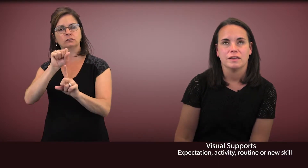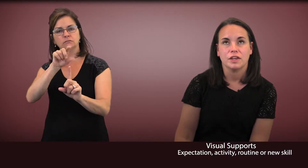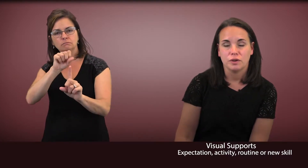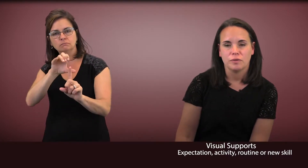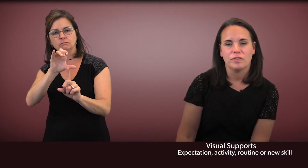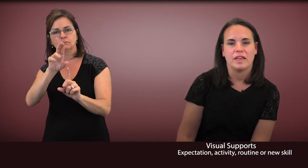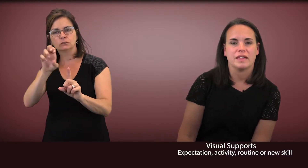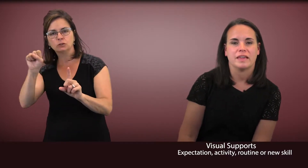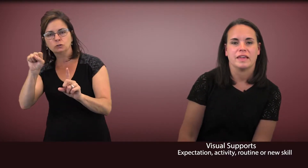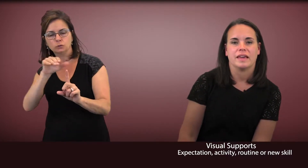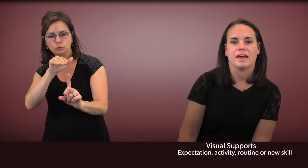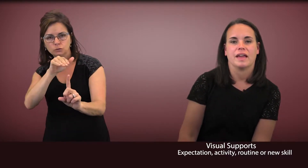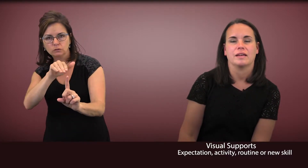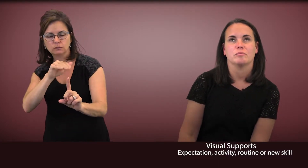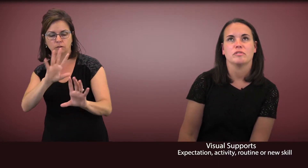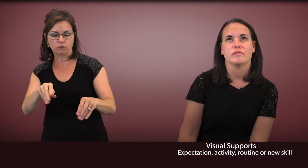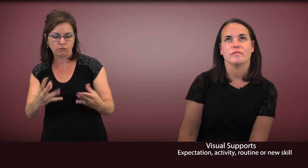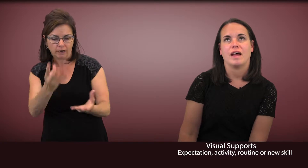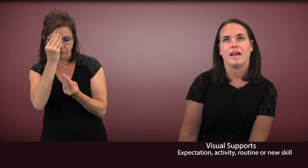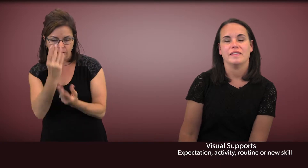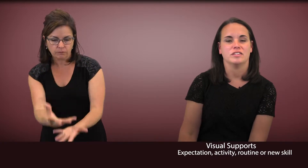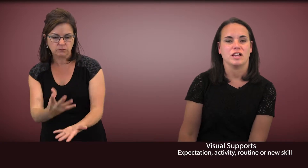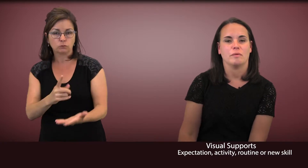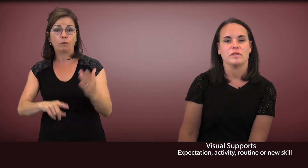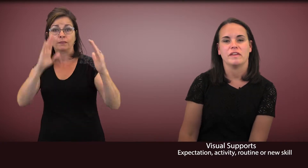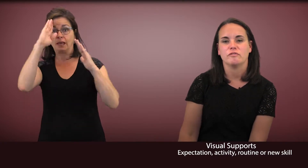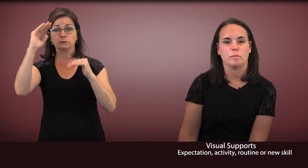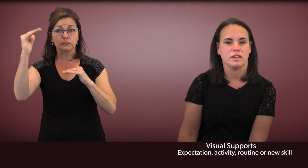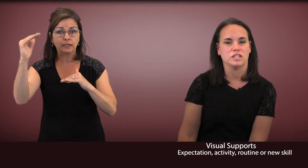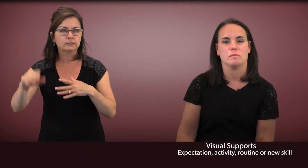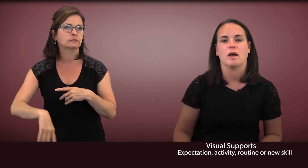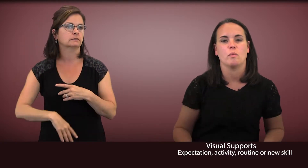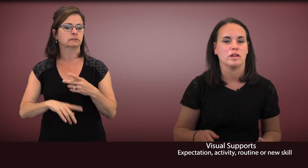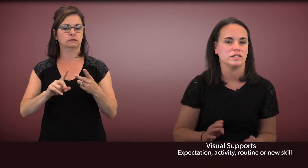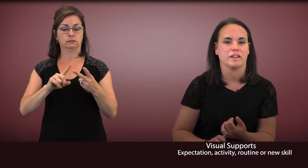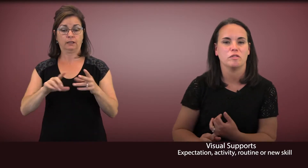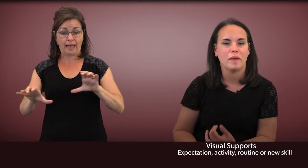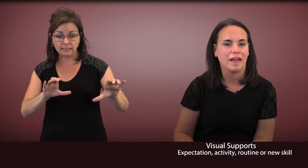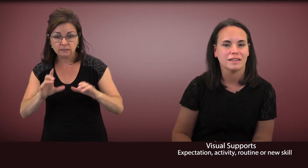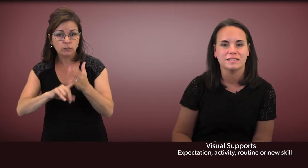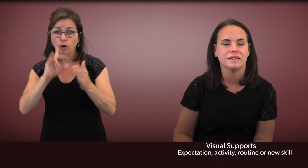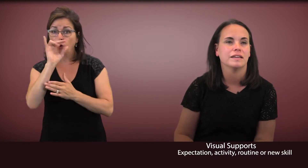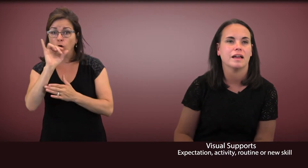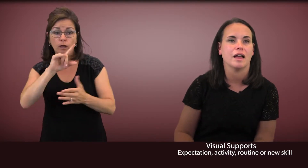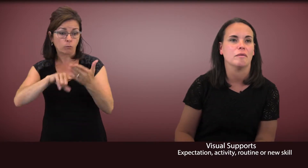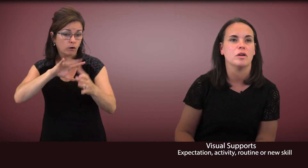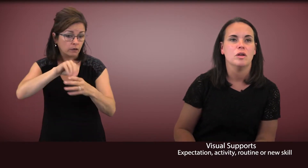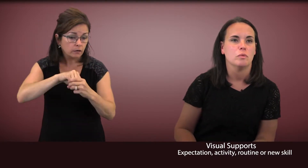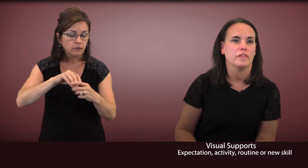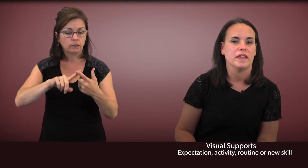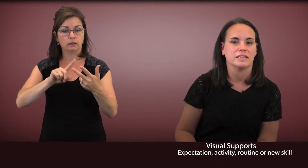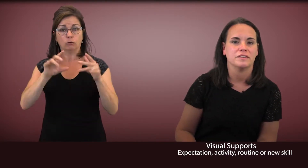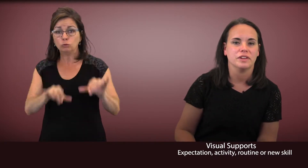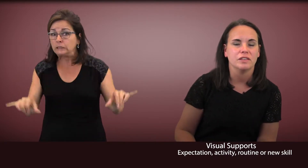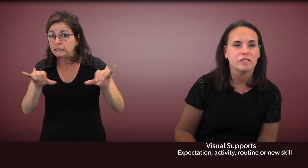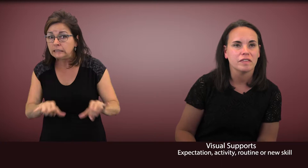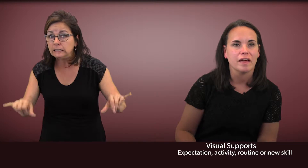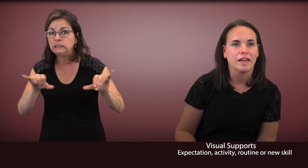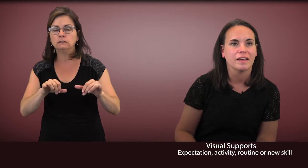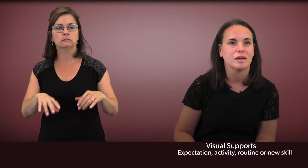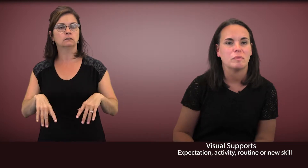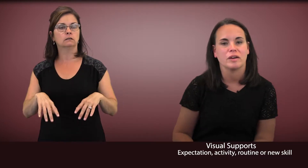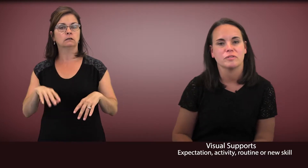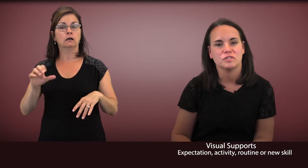different cues that can provide the child with information about what to expect, what the activity